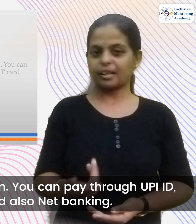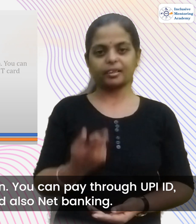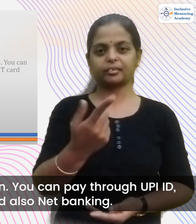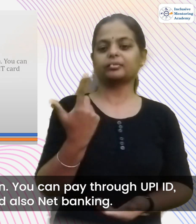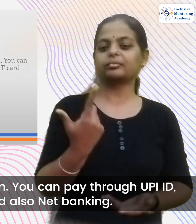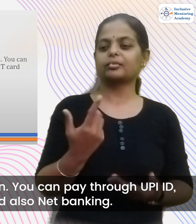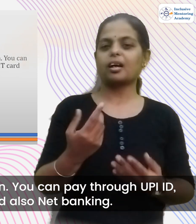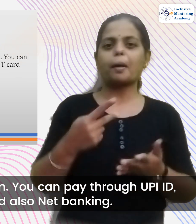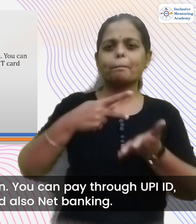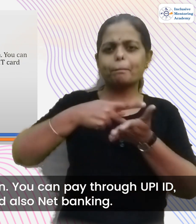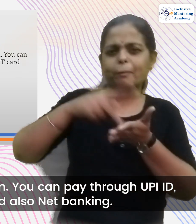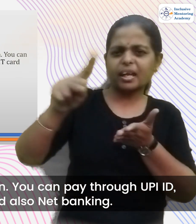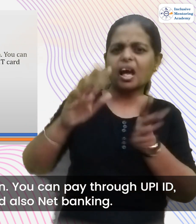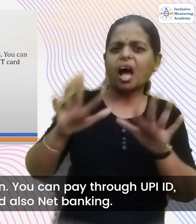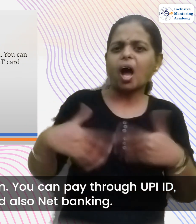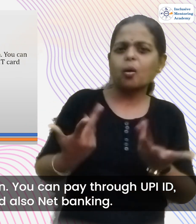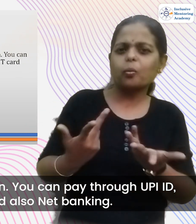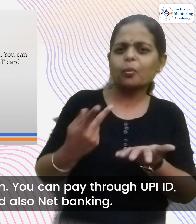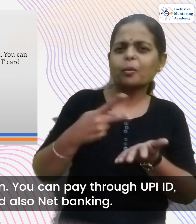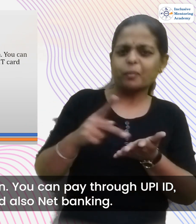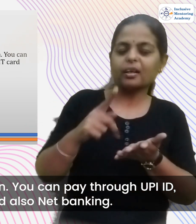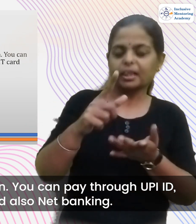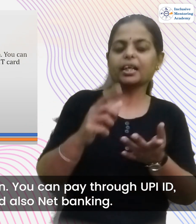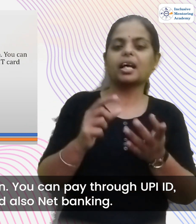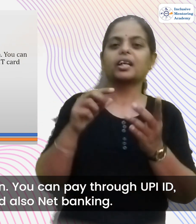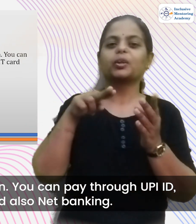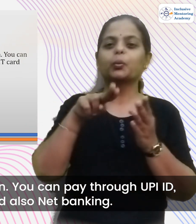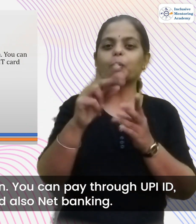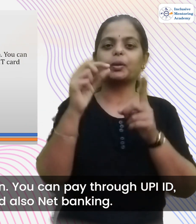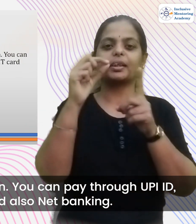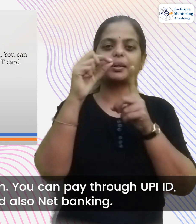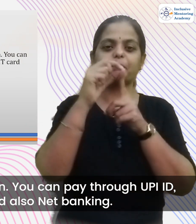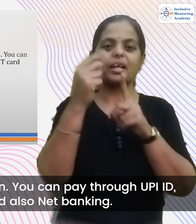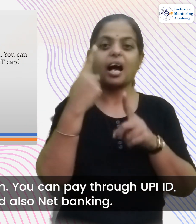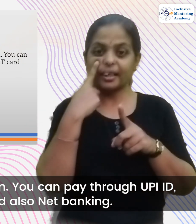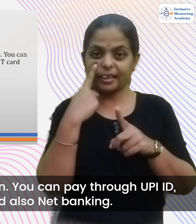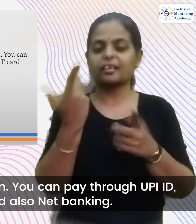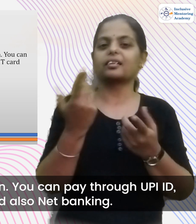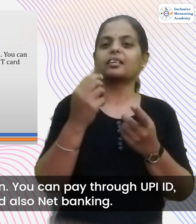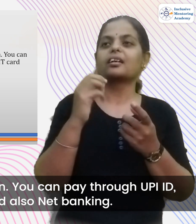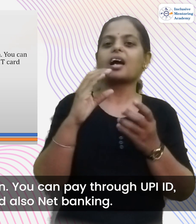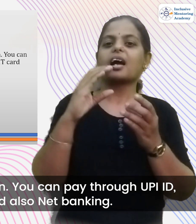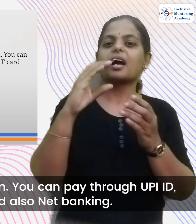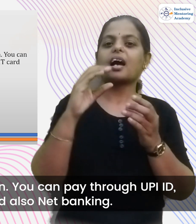Now, the payment page will open. You can pay through UPI ID, debit or credit card and also net